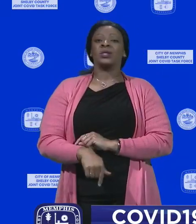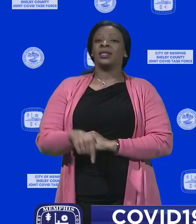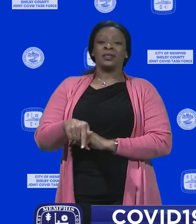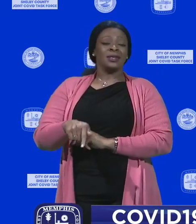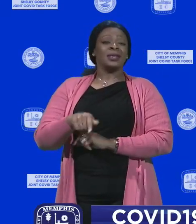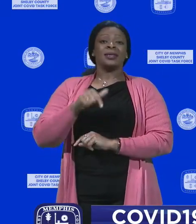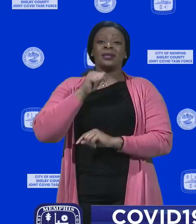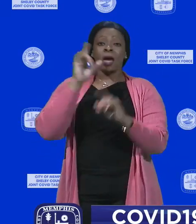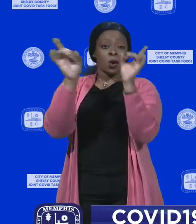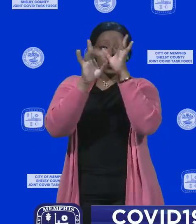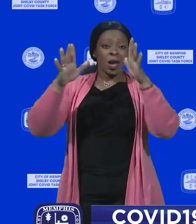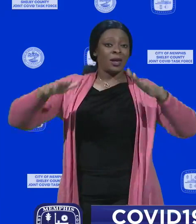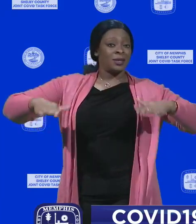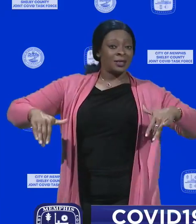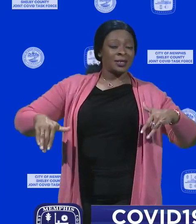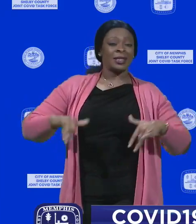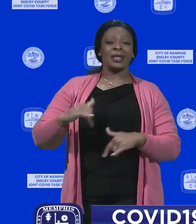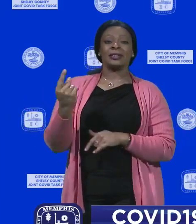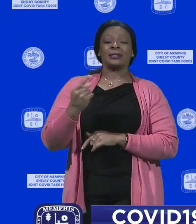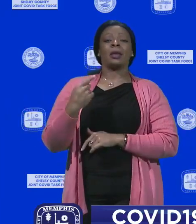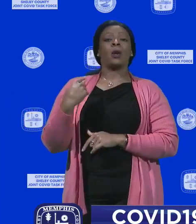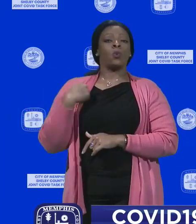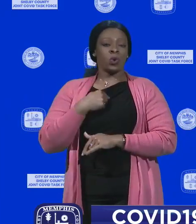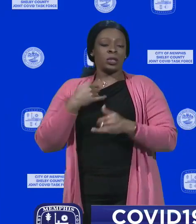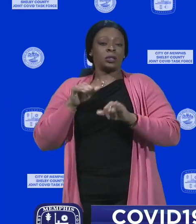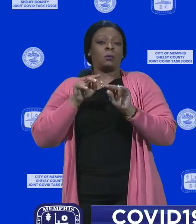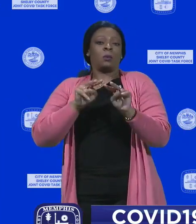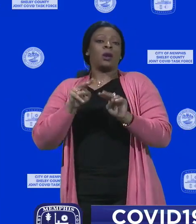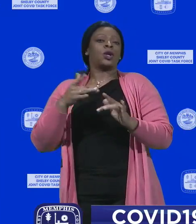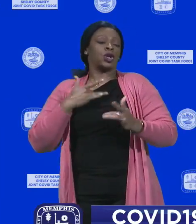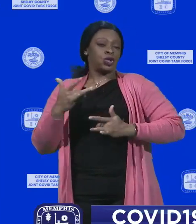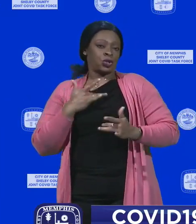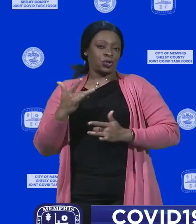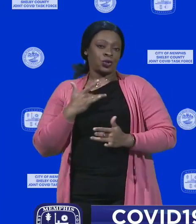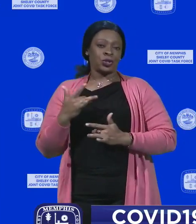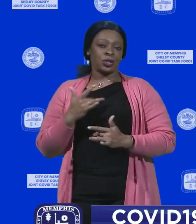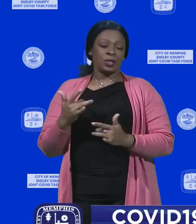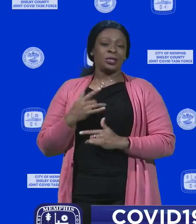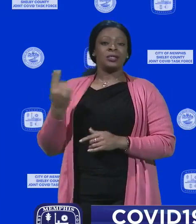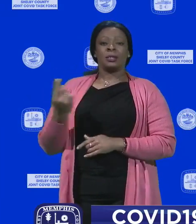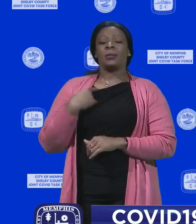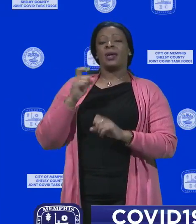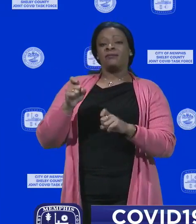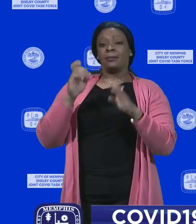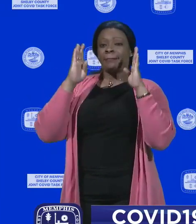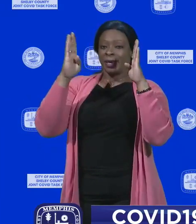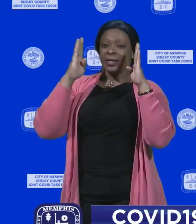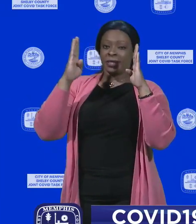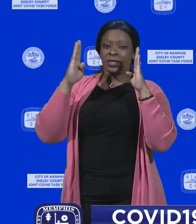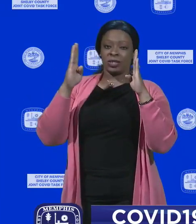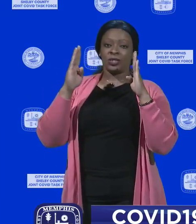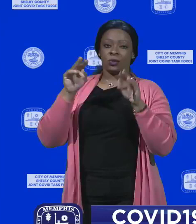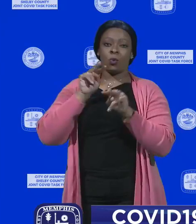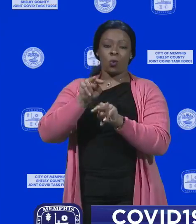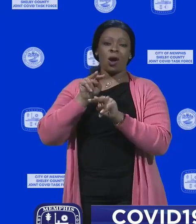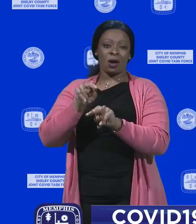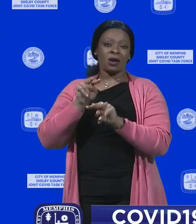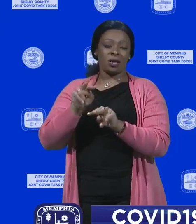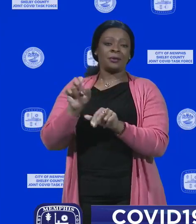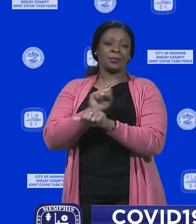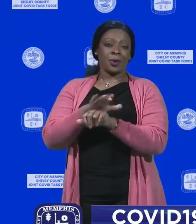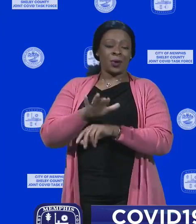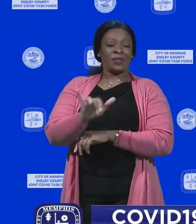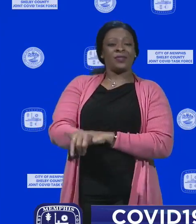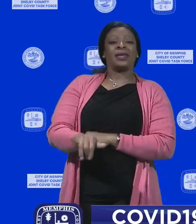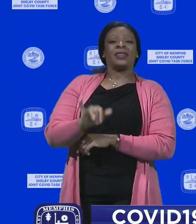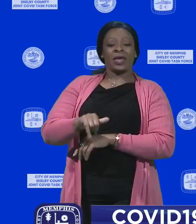not a crisis yet. It's just something that is of concern and something we have to pay attention to and continue to work on.